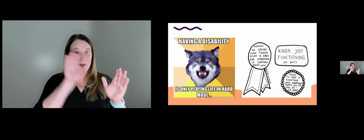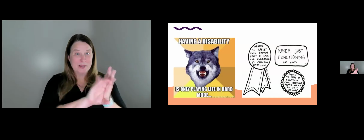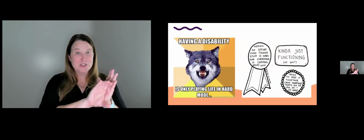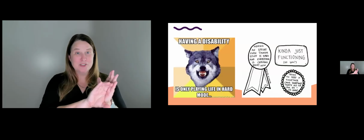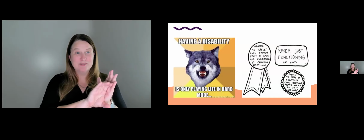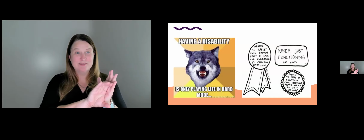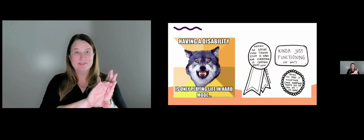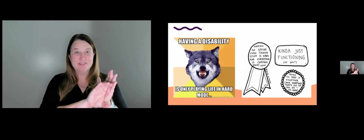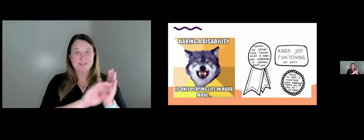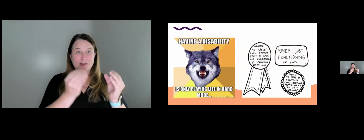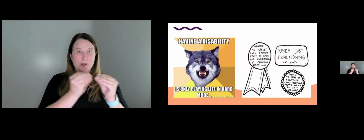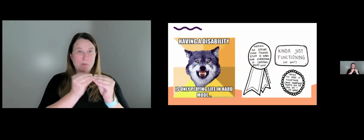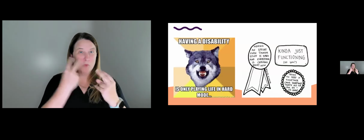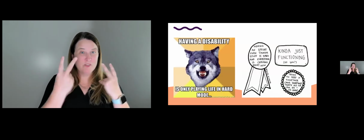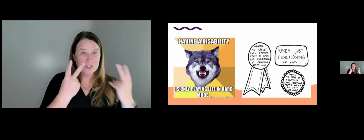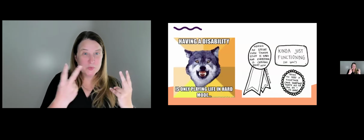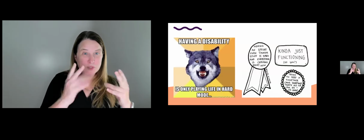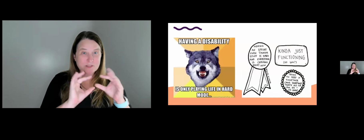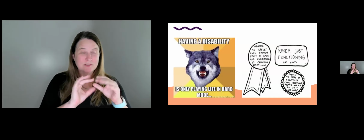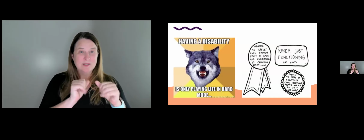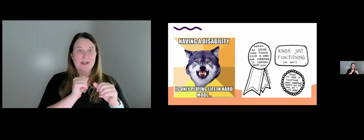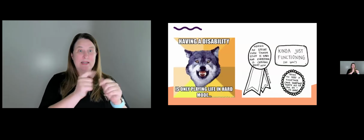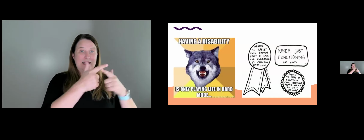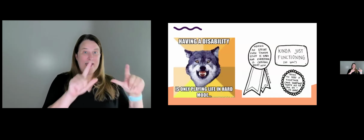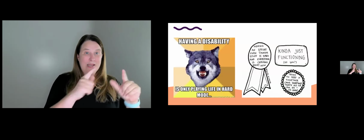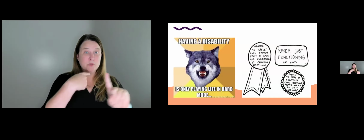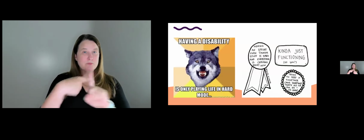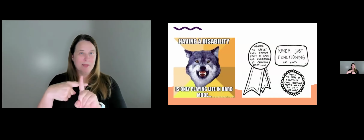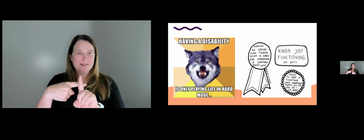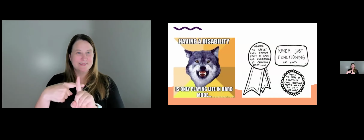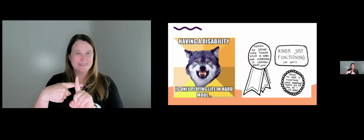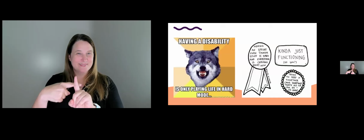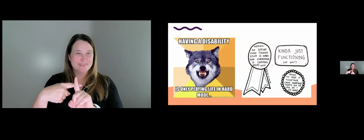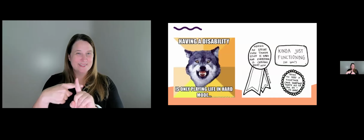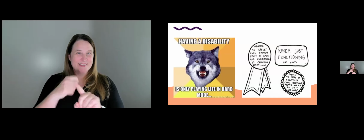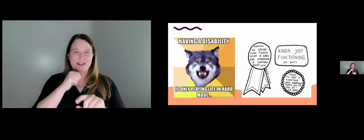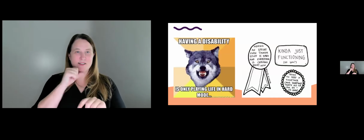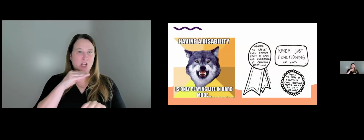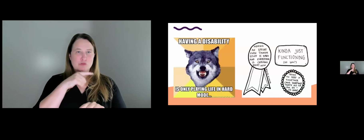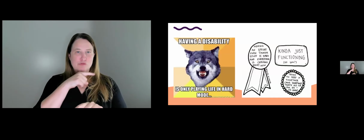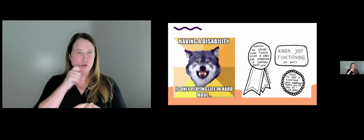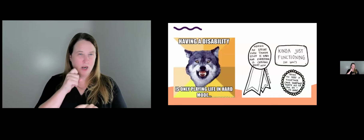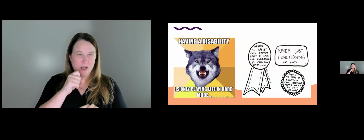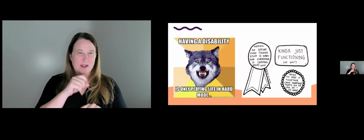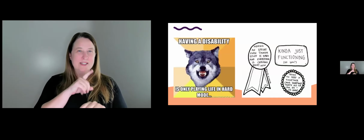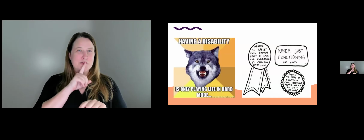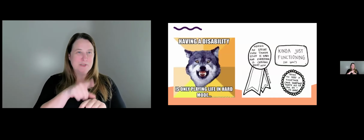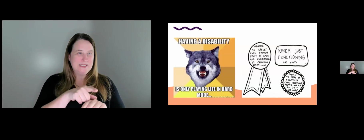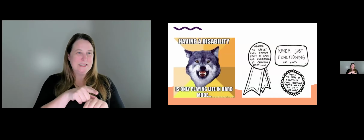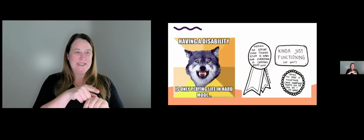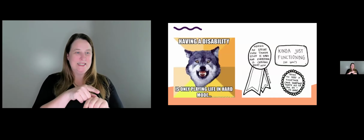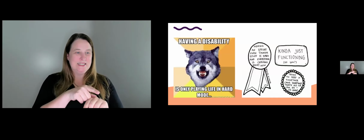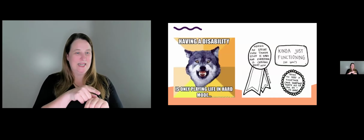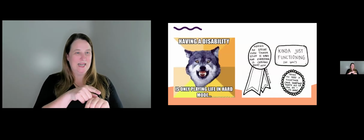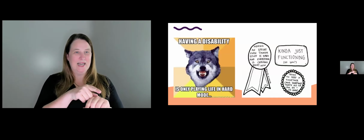One is informal language with a picture. It's more visual. It's language plus. So